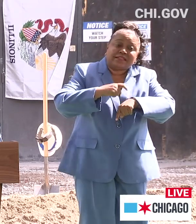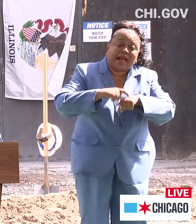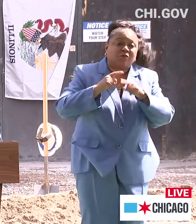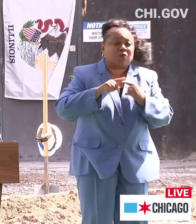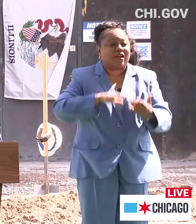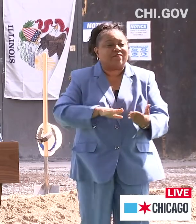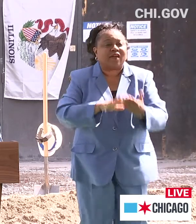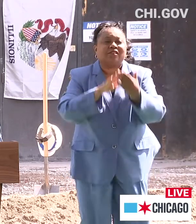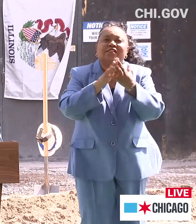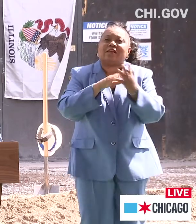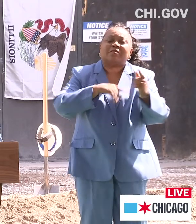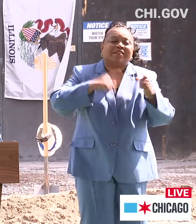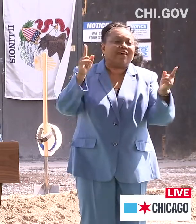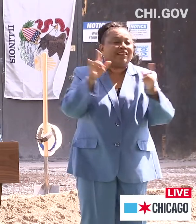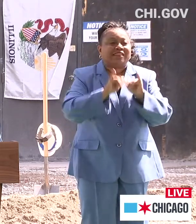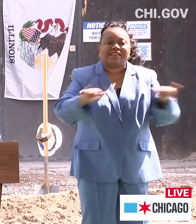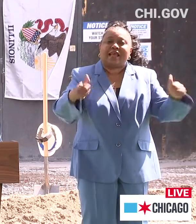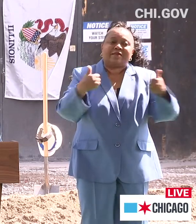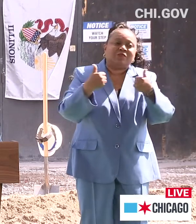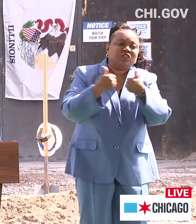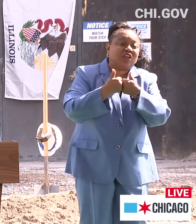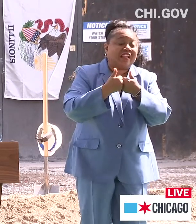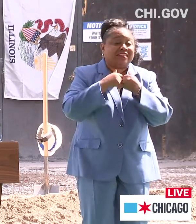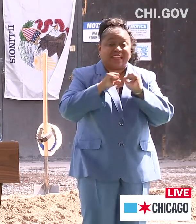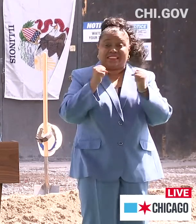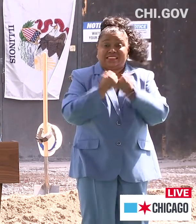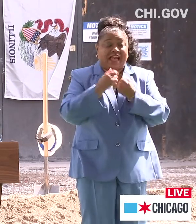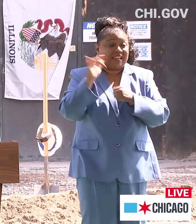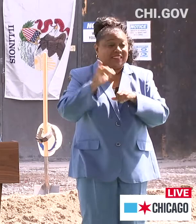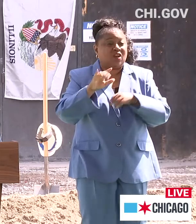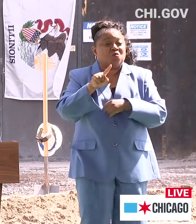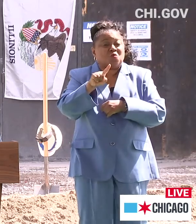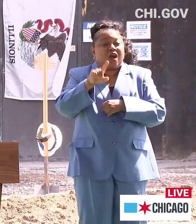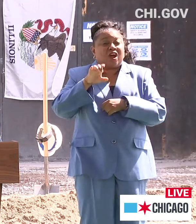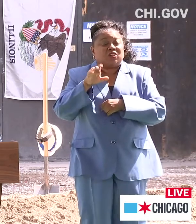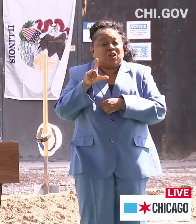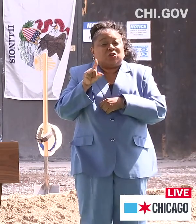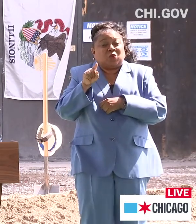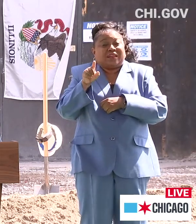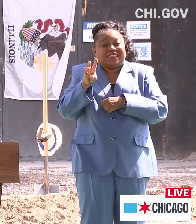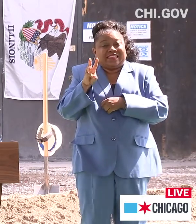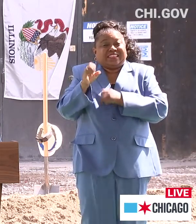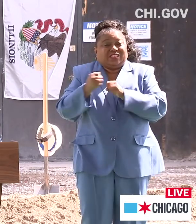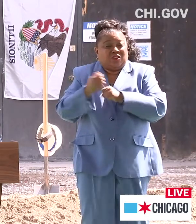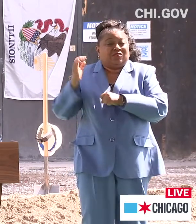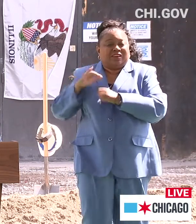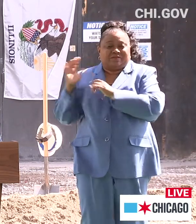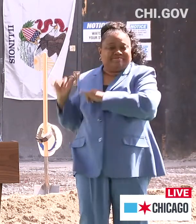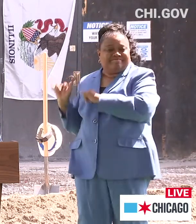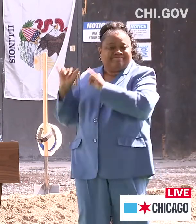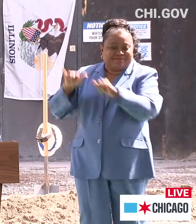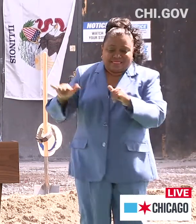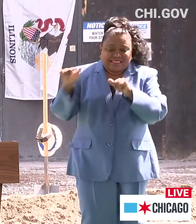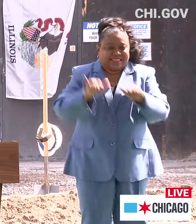we're facing some of the very same challenges as society did 126 years ago. A historic economic